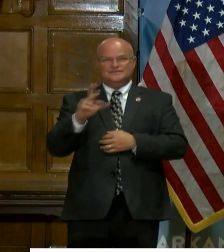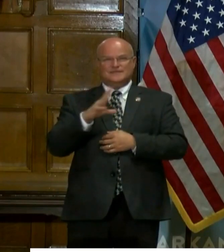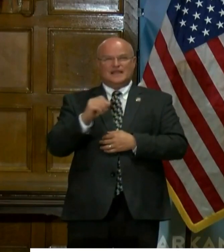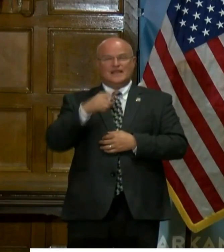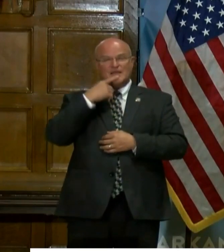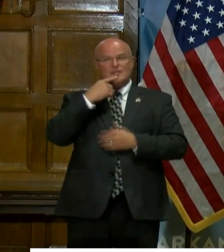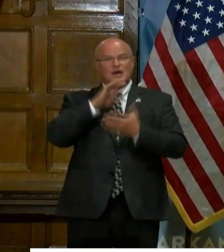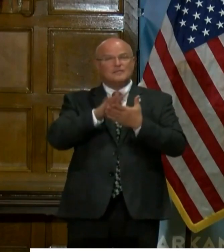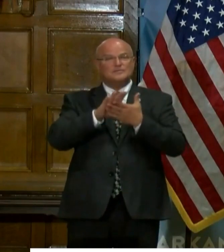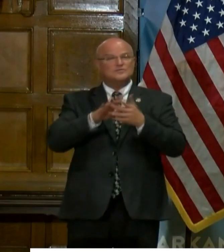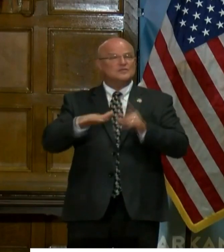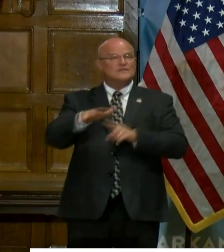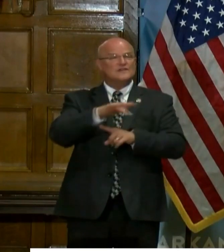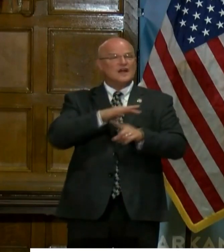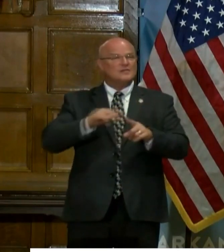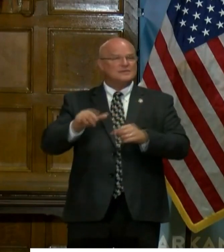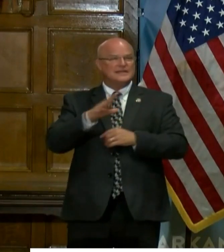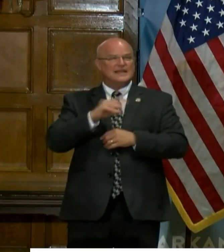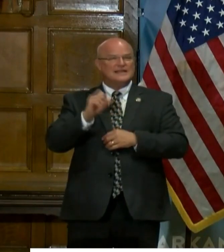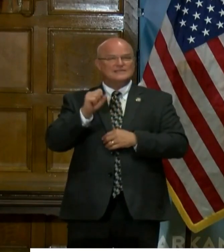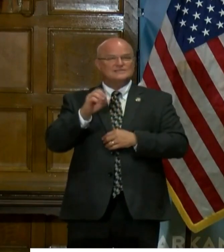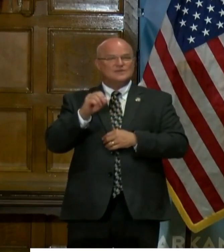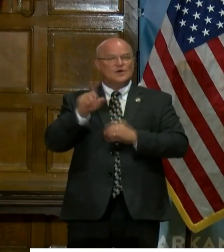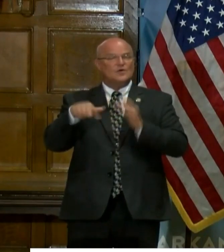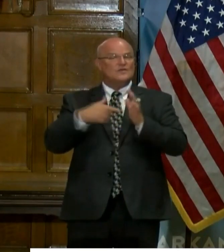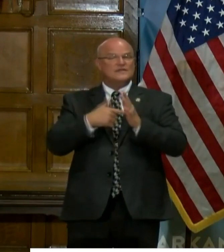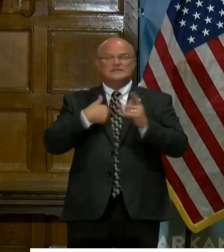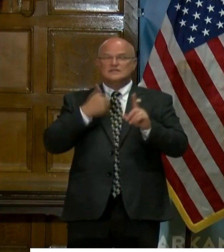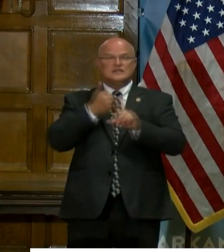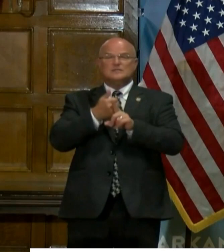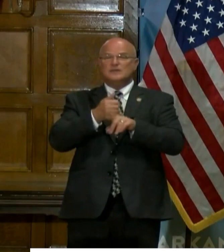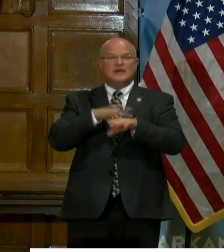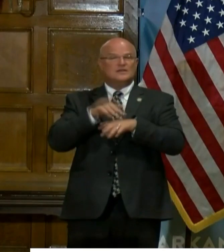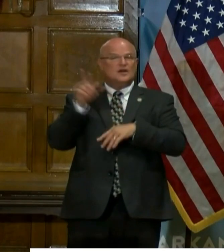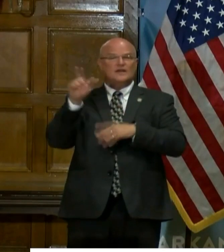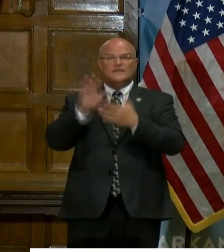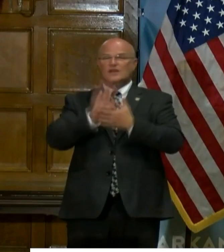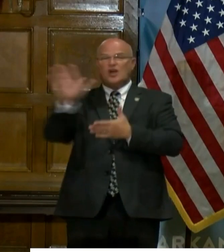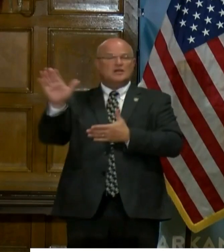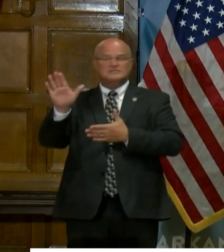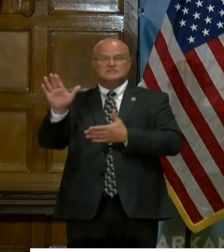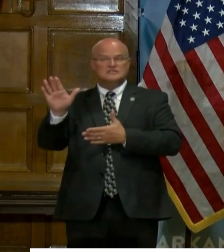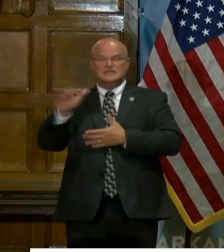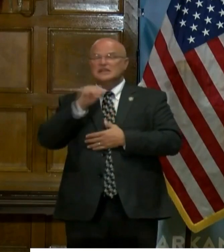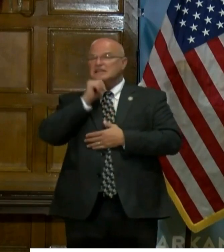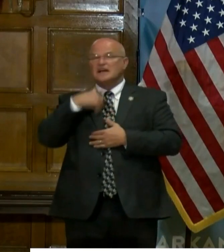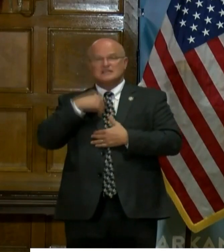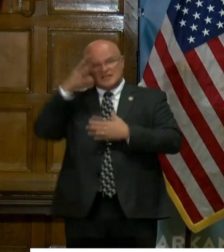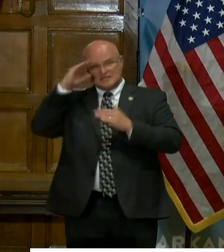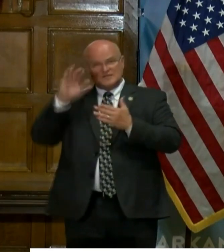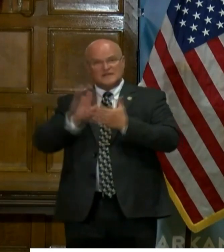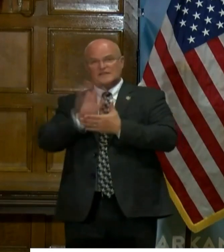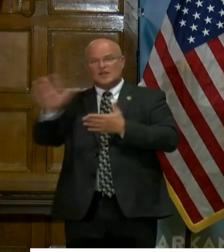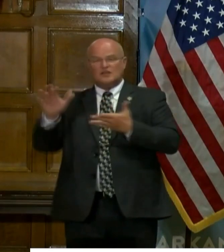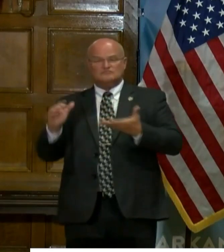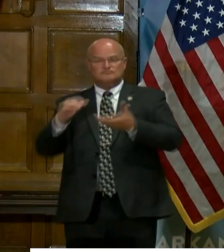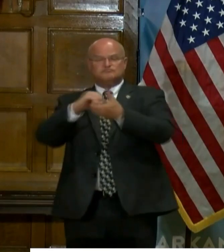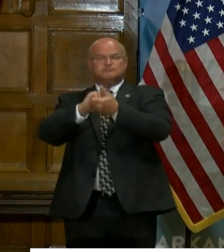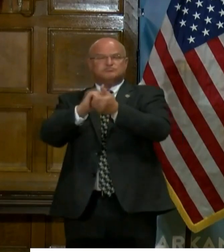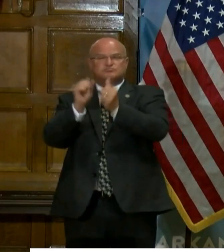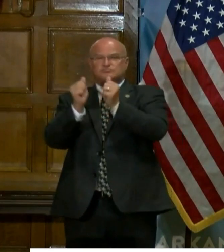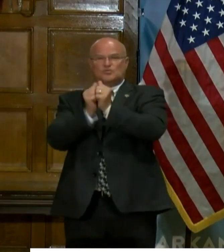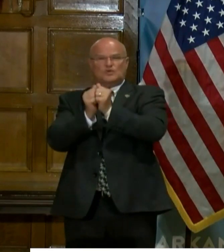and our public school environment, and so this has no impact on them, and I don't expect to have be engaged